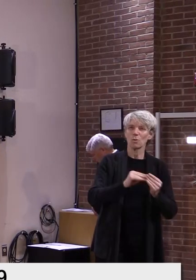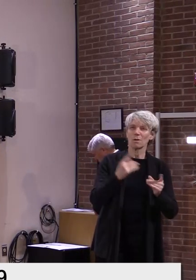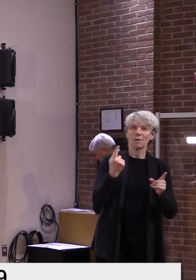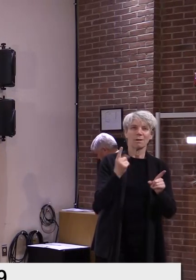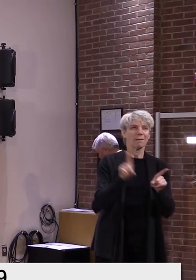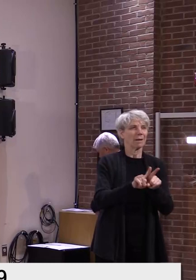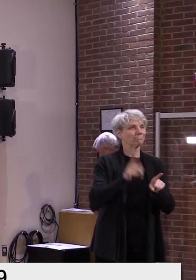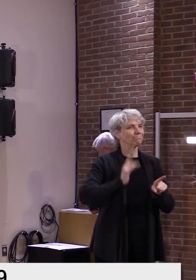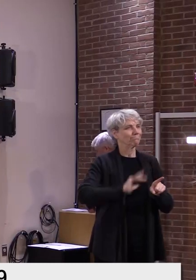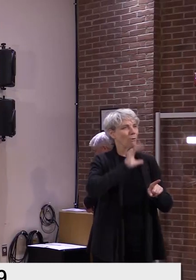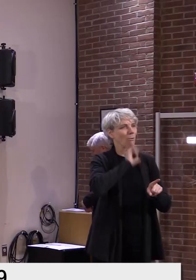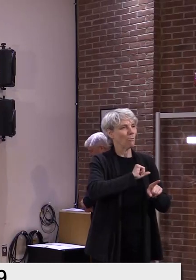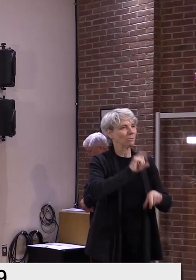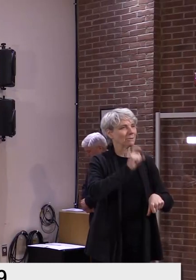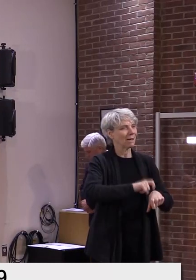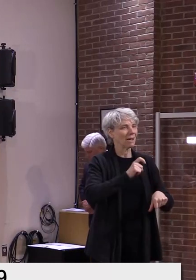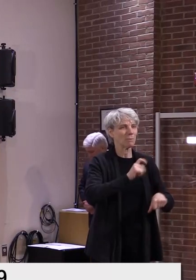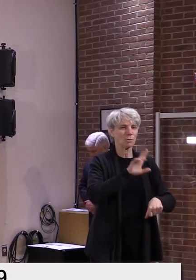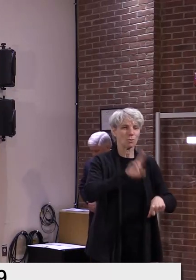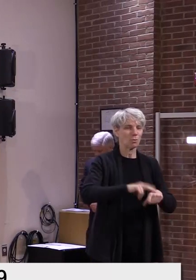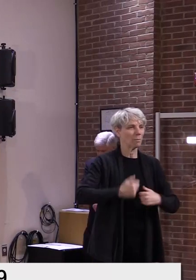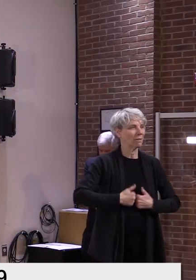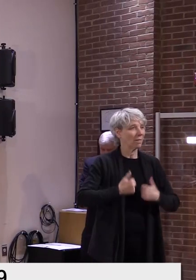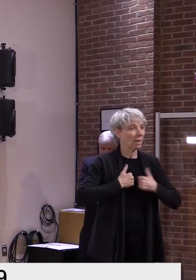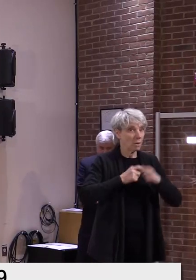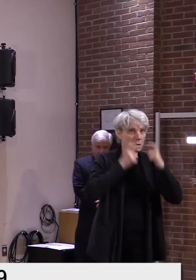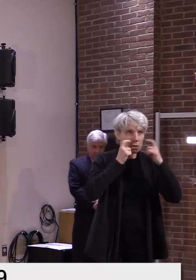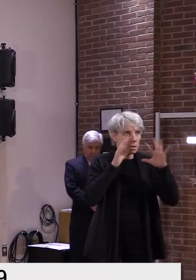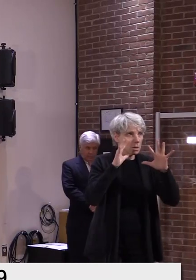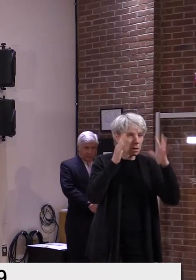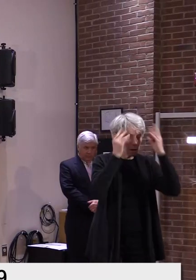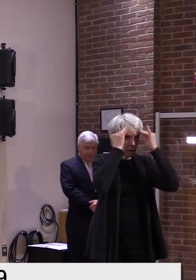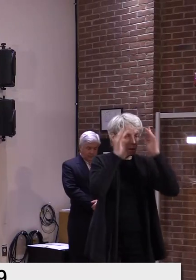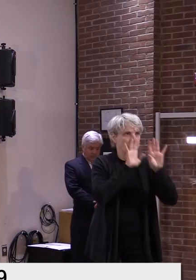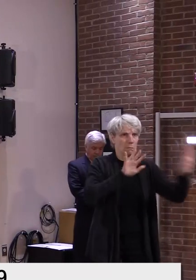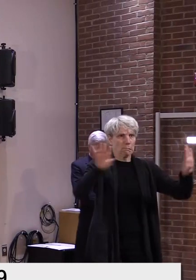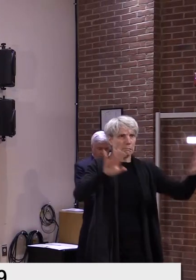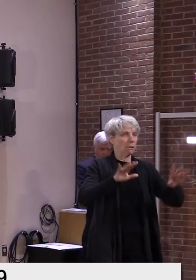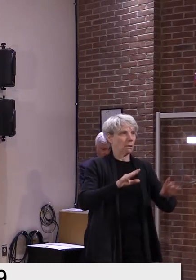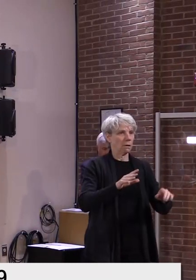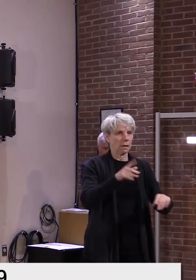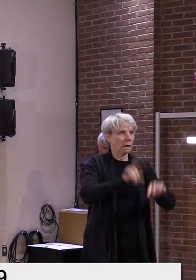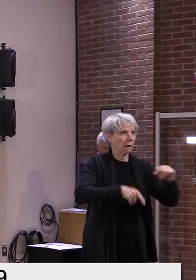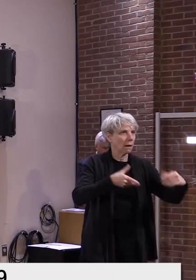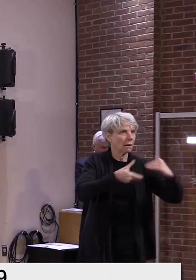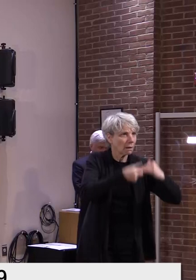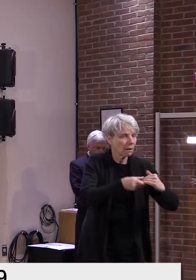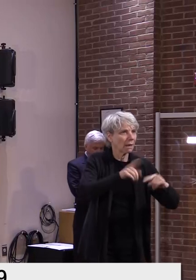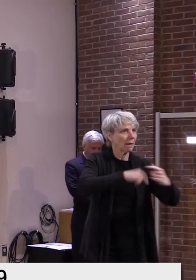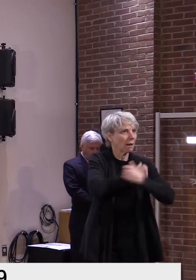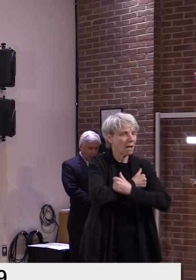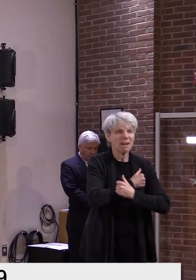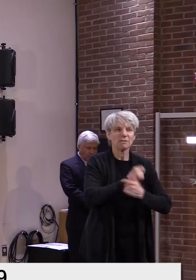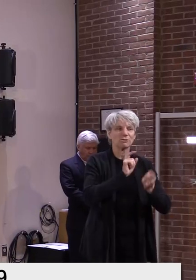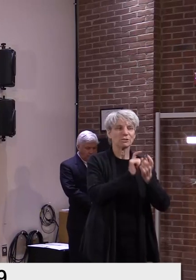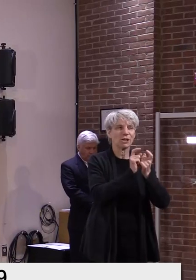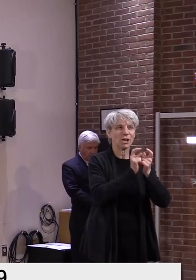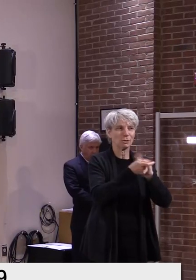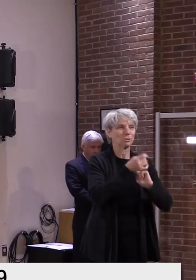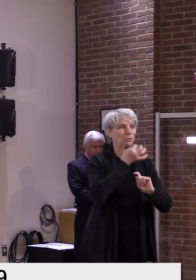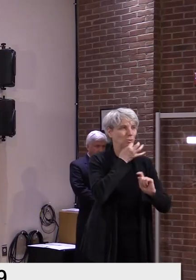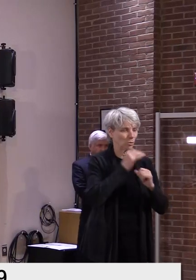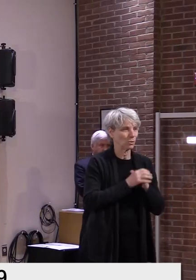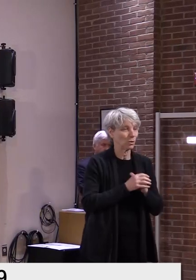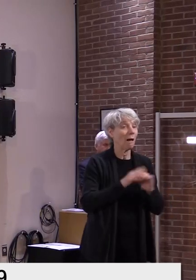where we don't have to worry so much about things like masks and distancing. I also know that many of us need time to adjust